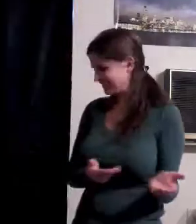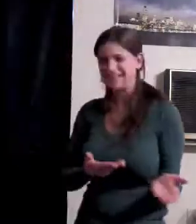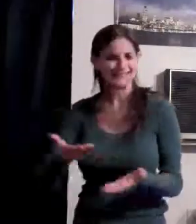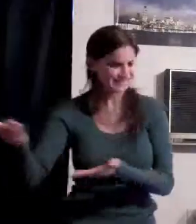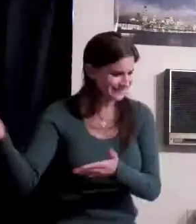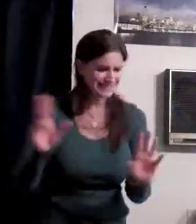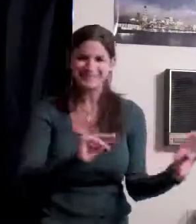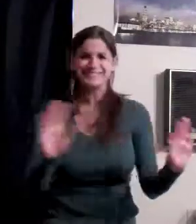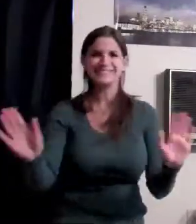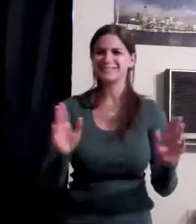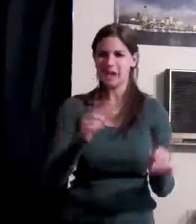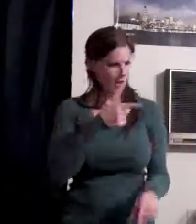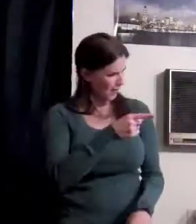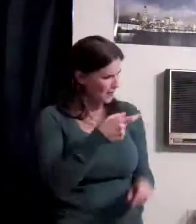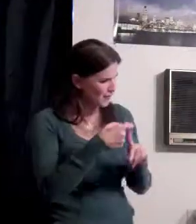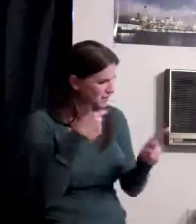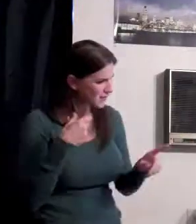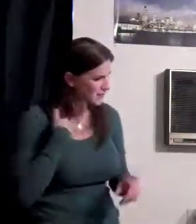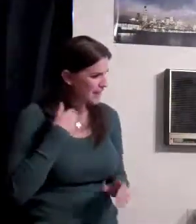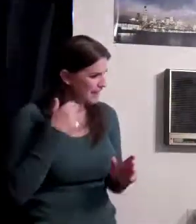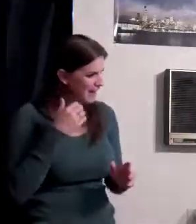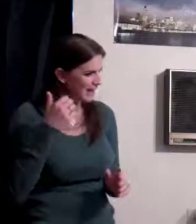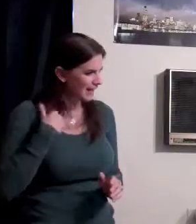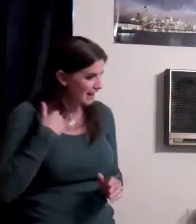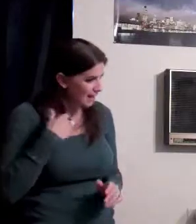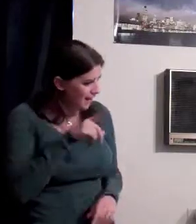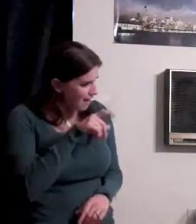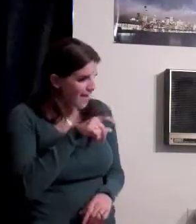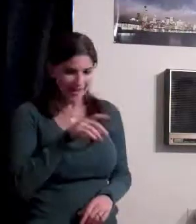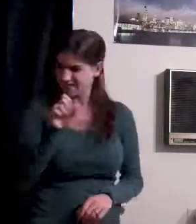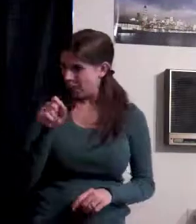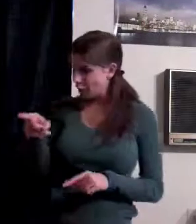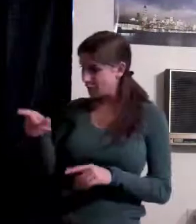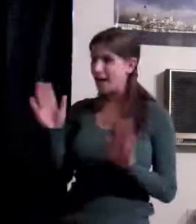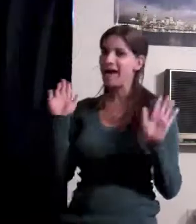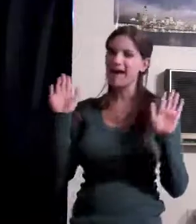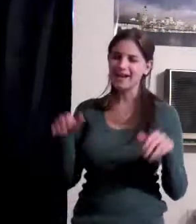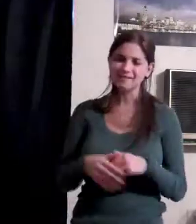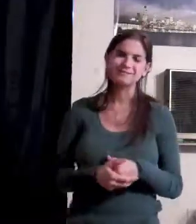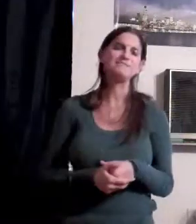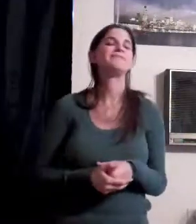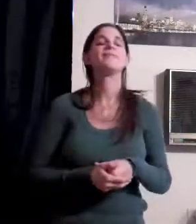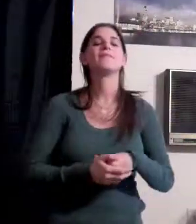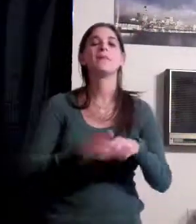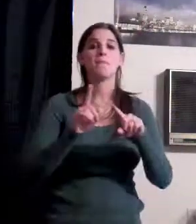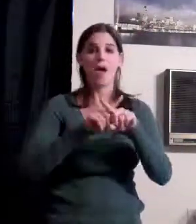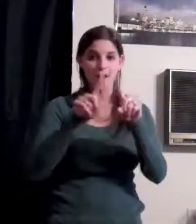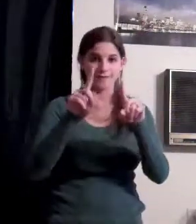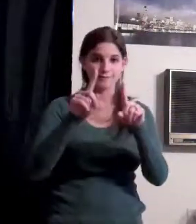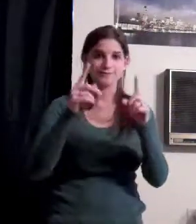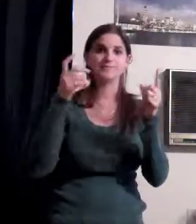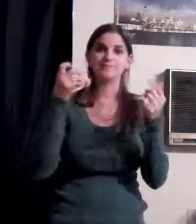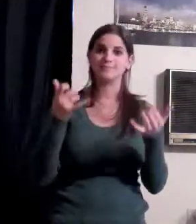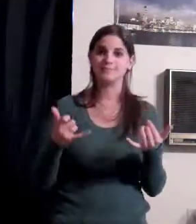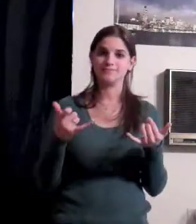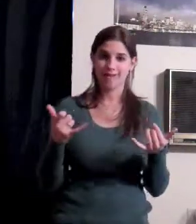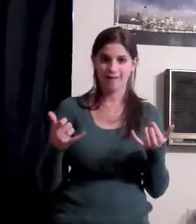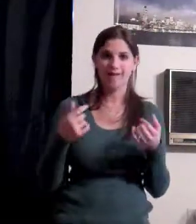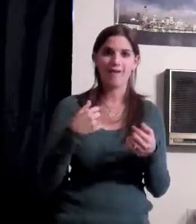Hi. Great. Excellent. So no, suddenly I wasn't adverse to butting any geezer off the list. Some